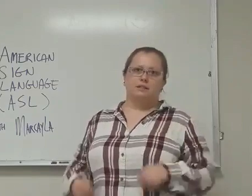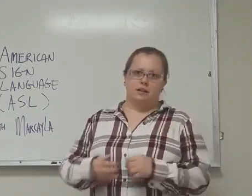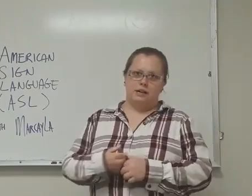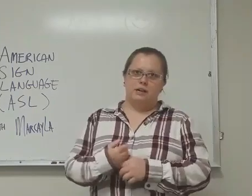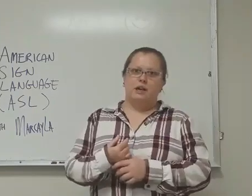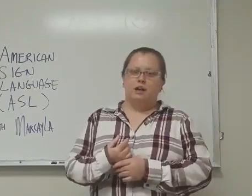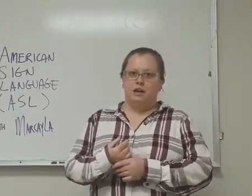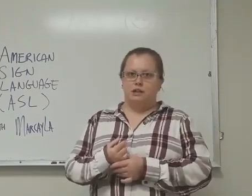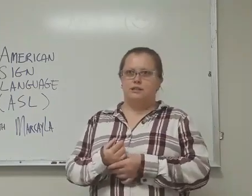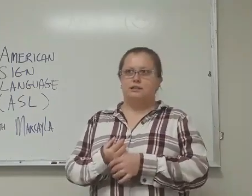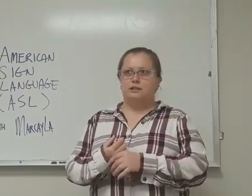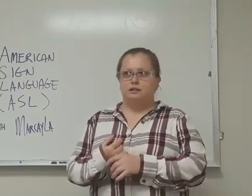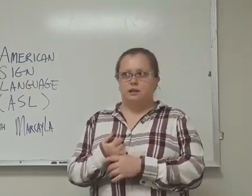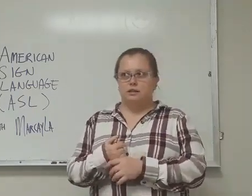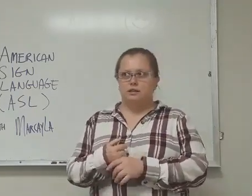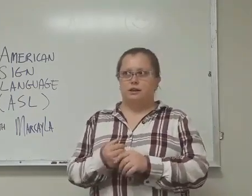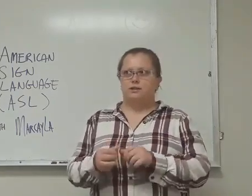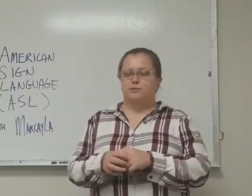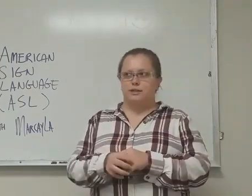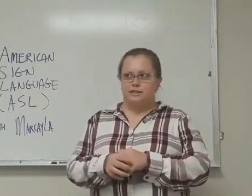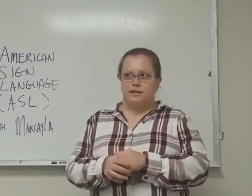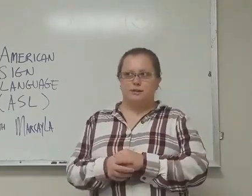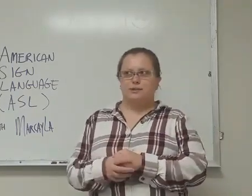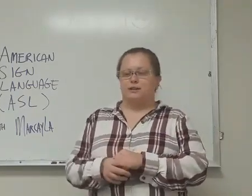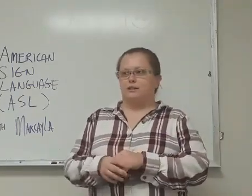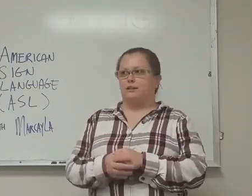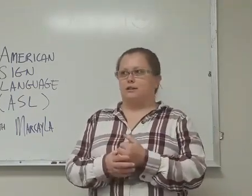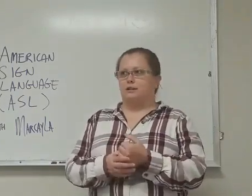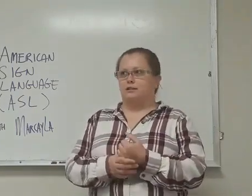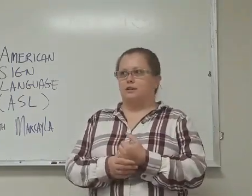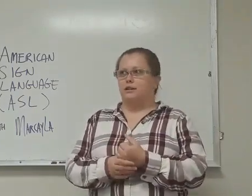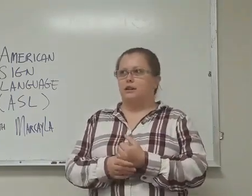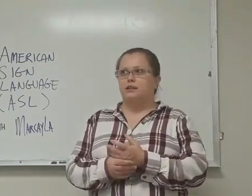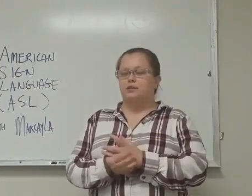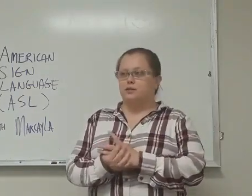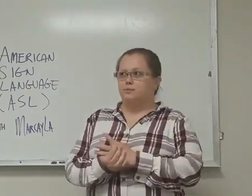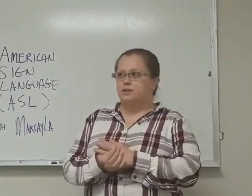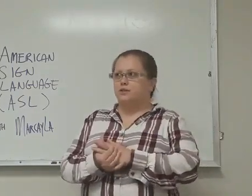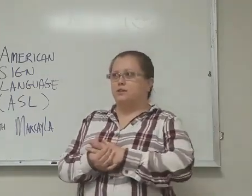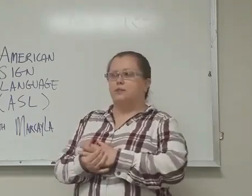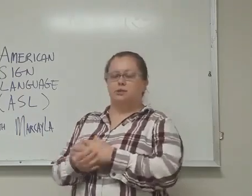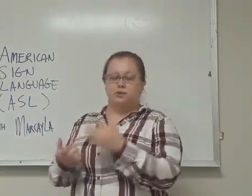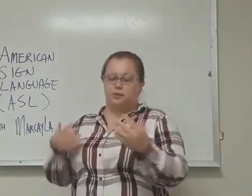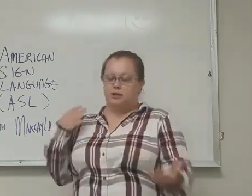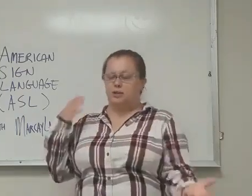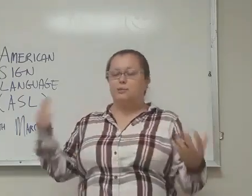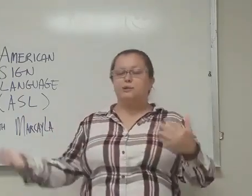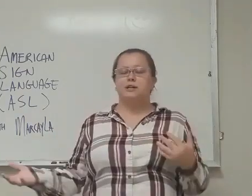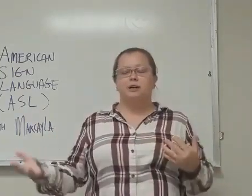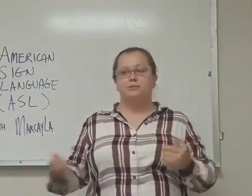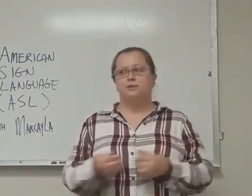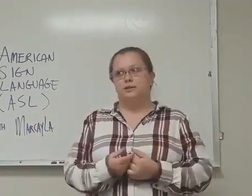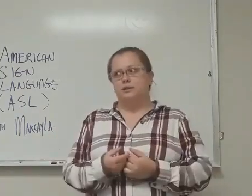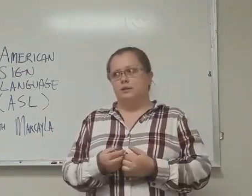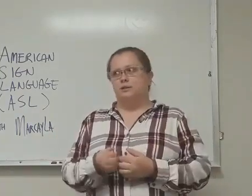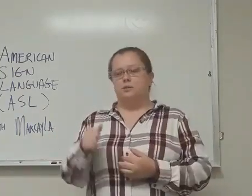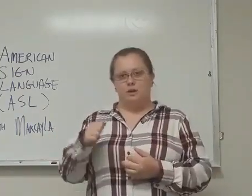Exactly. And there's been times that I can't think of a specific time, but there's been a couple times where I've